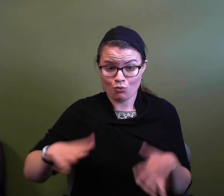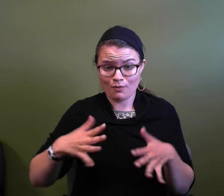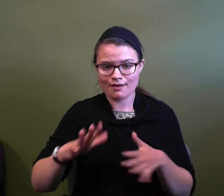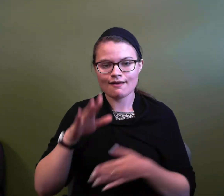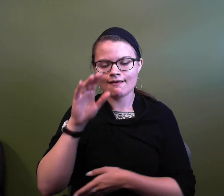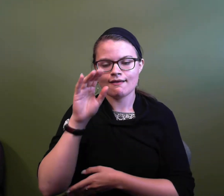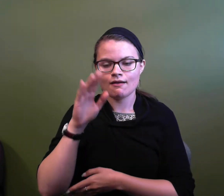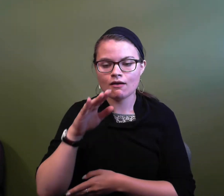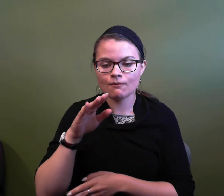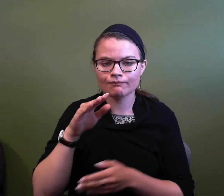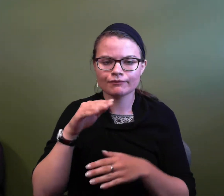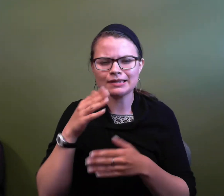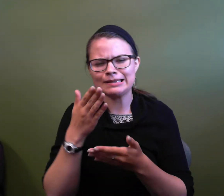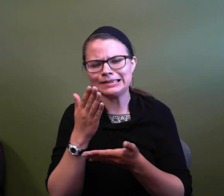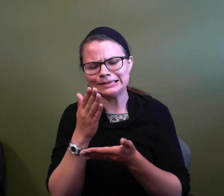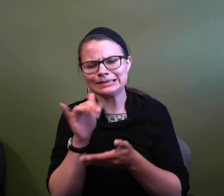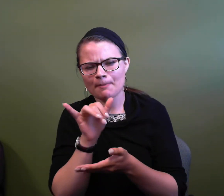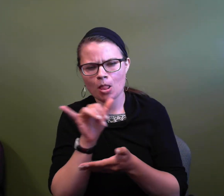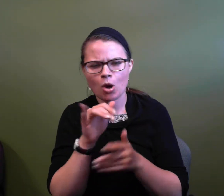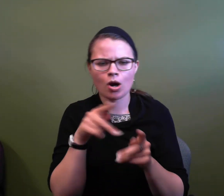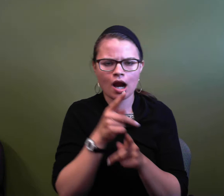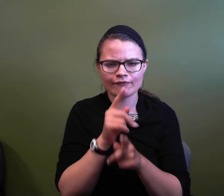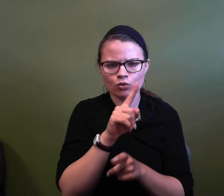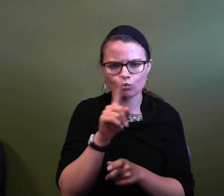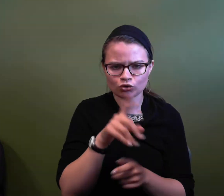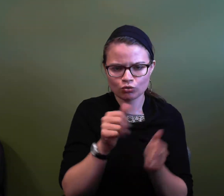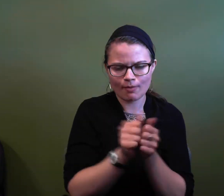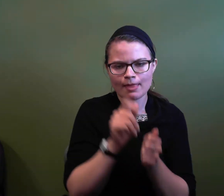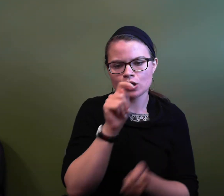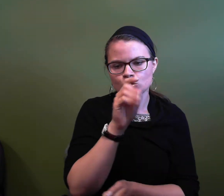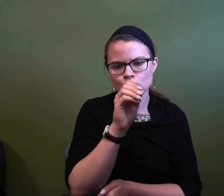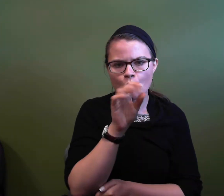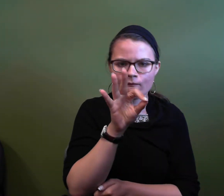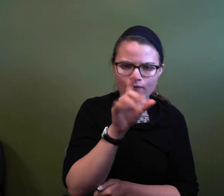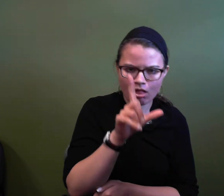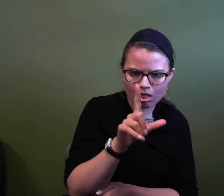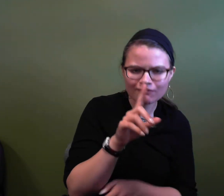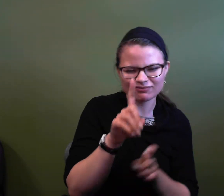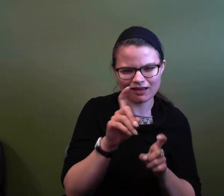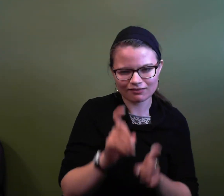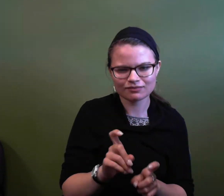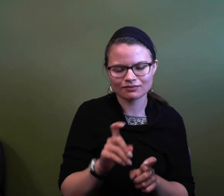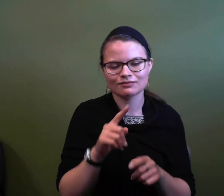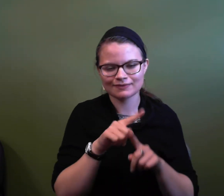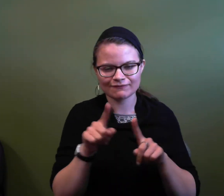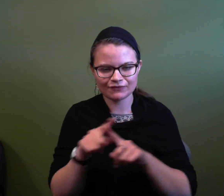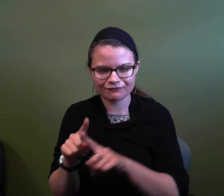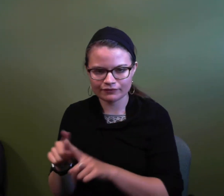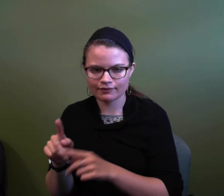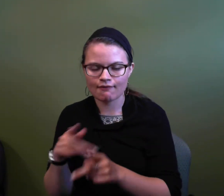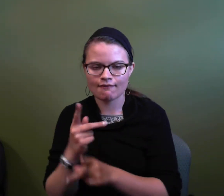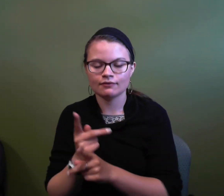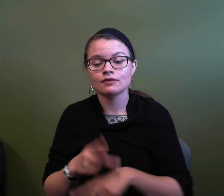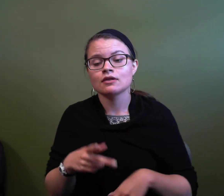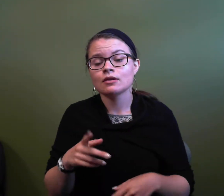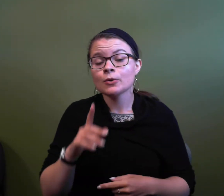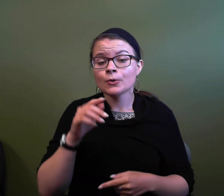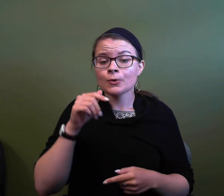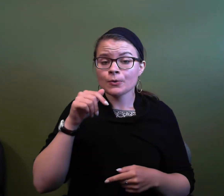on the TOEFL, sometimes in university. The question is this: education is the single most important factor in